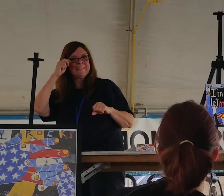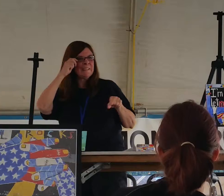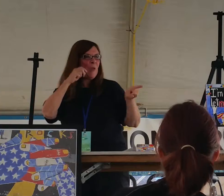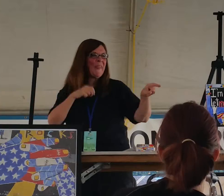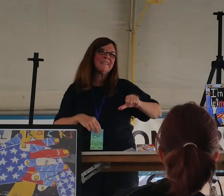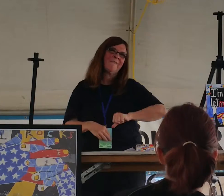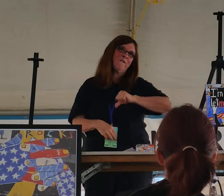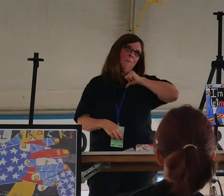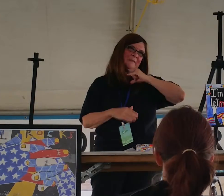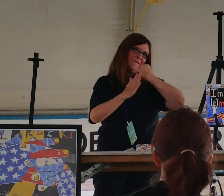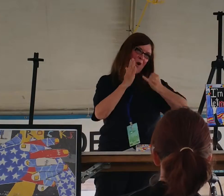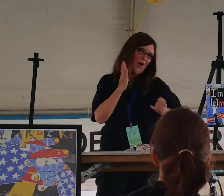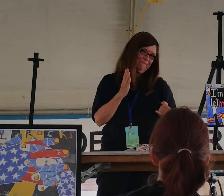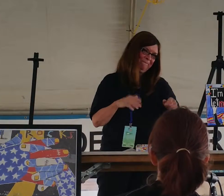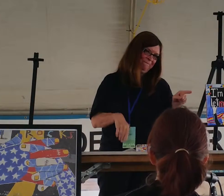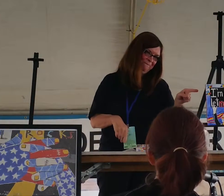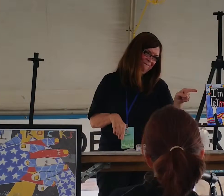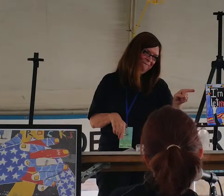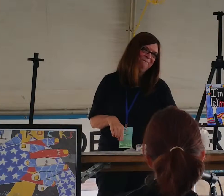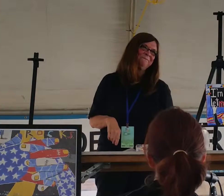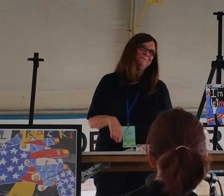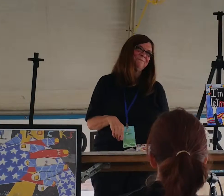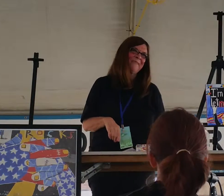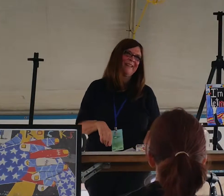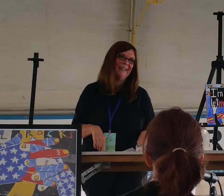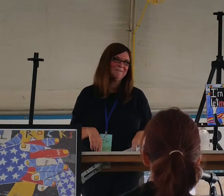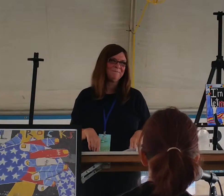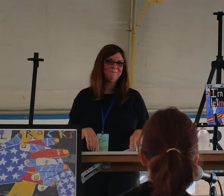banner, the sign, and it's affirmation.